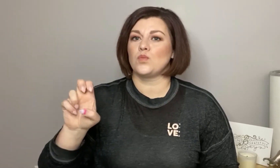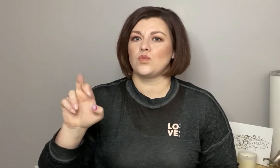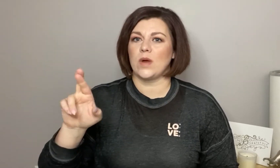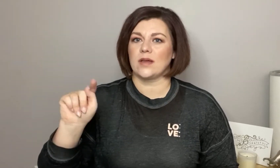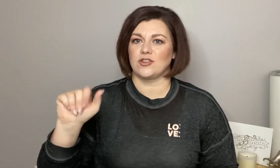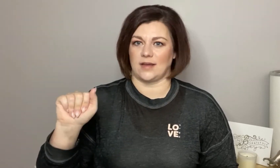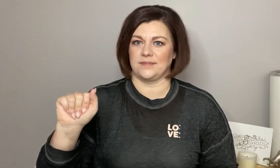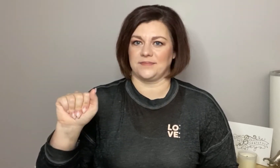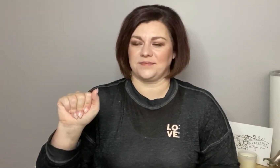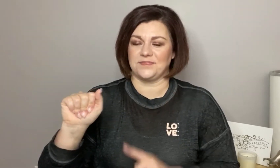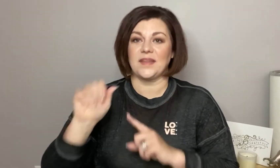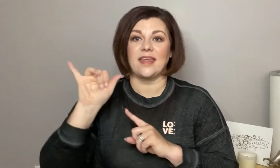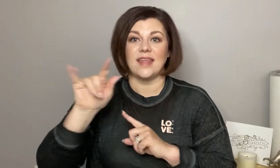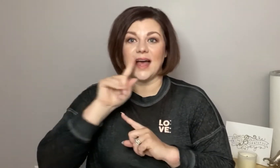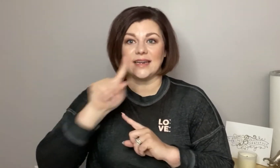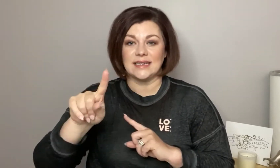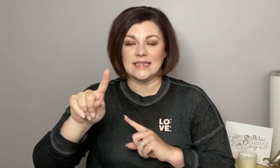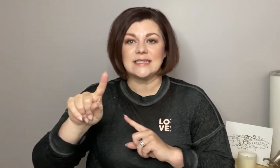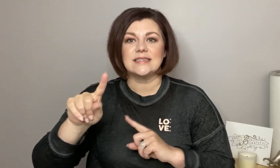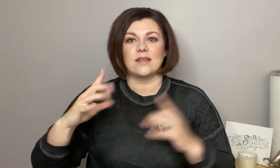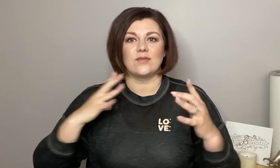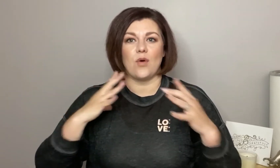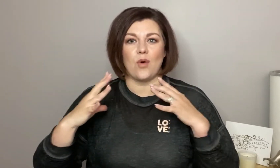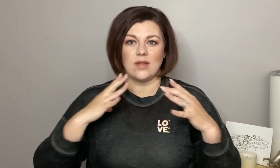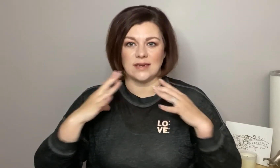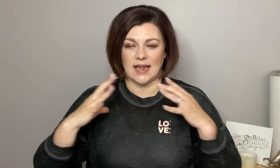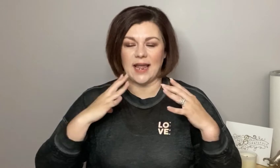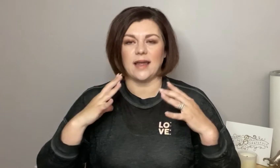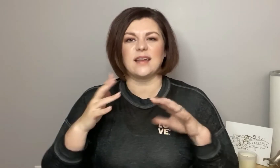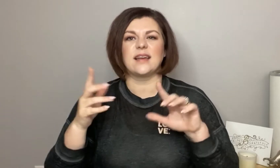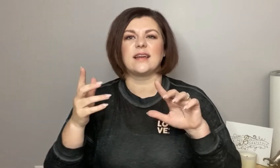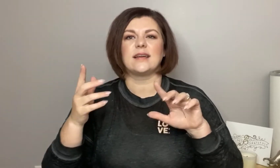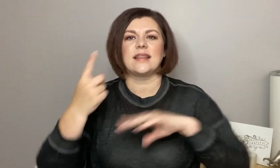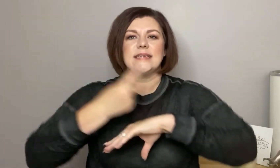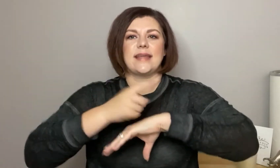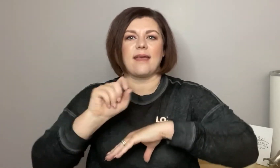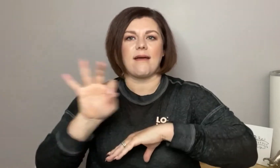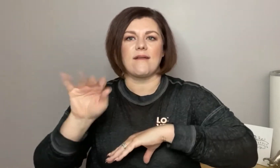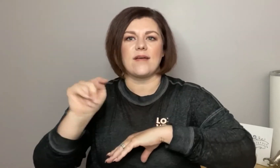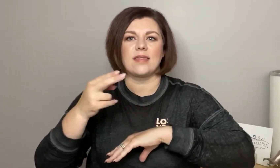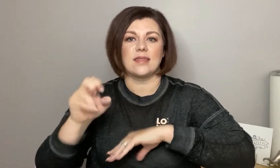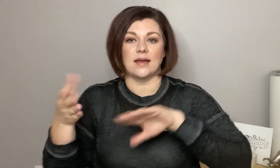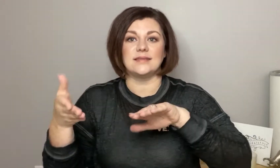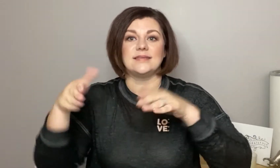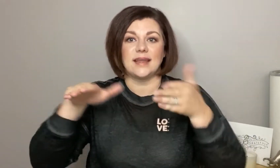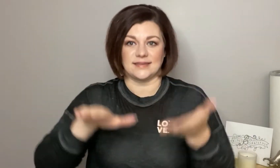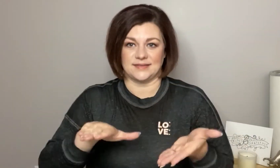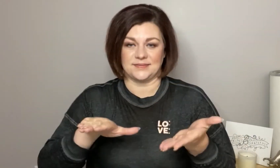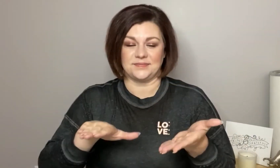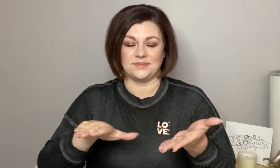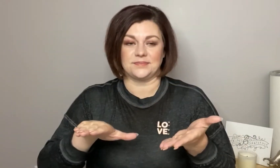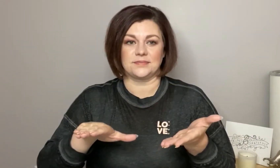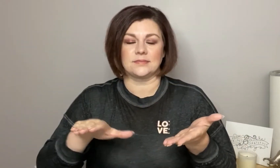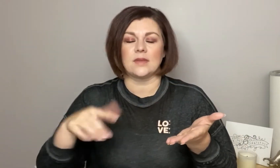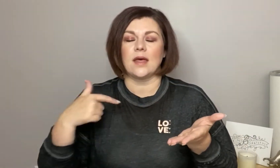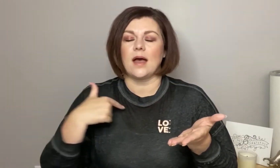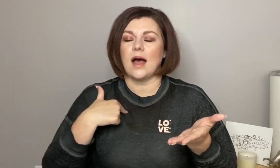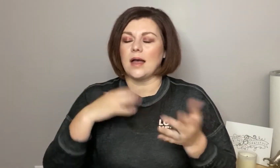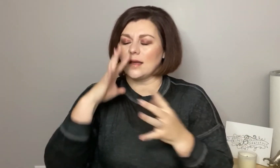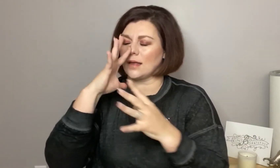los Muertos. That is the holiday that is also called Day of the Dead, and